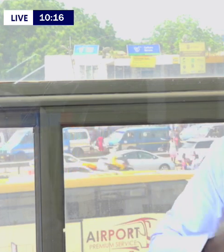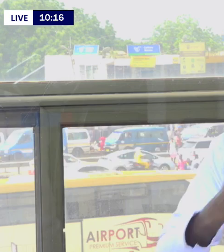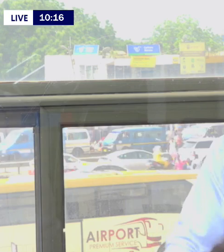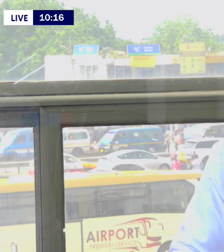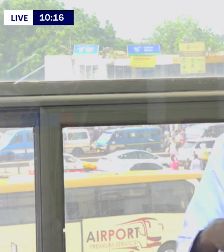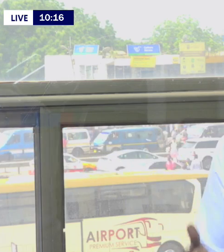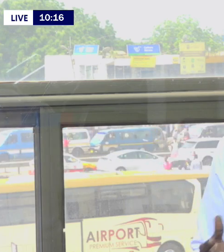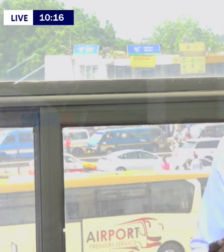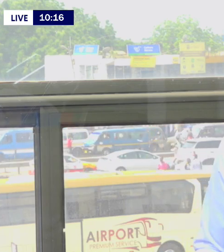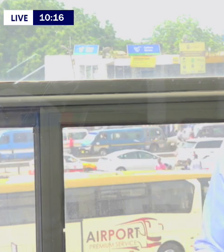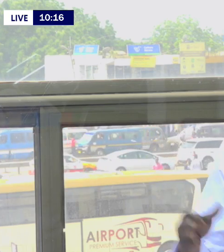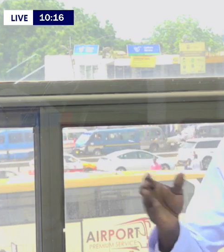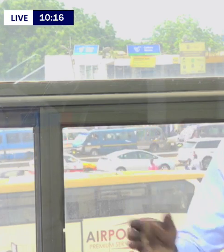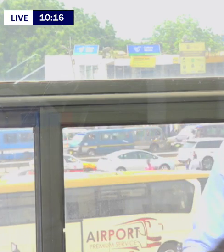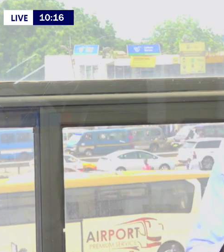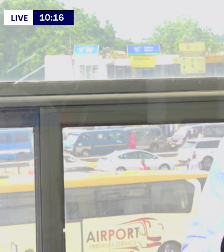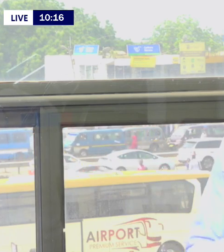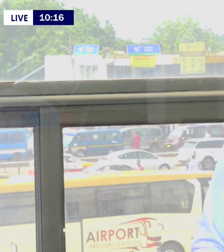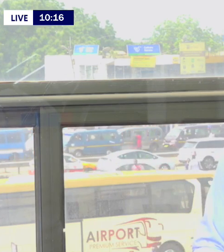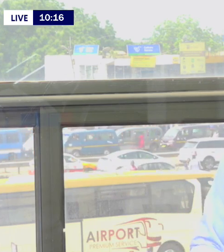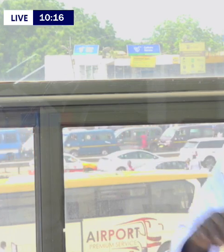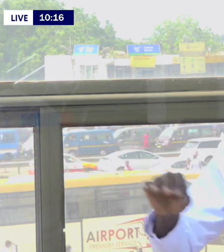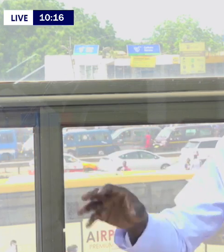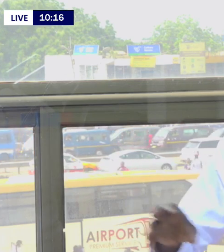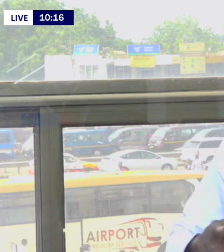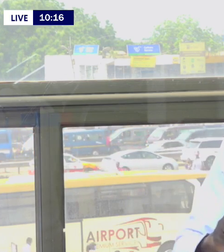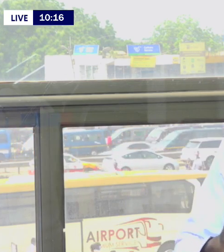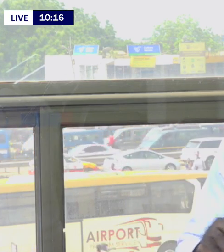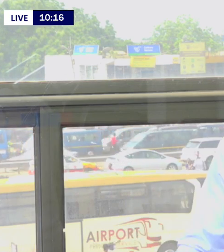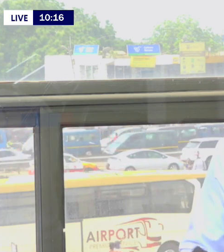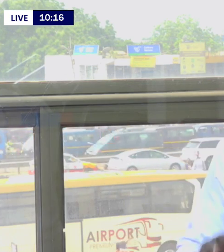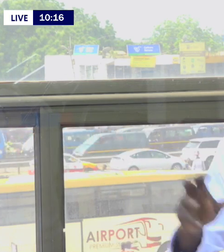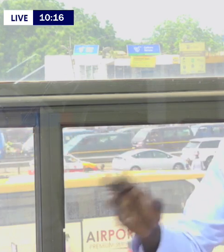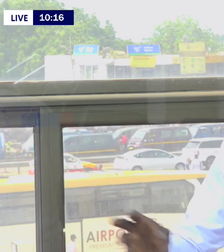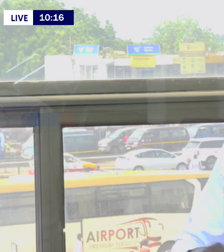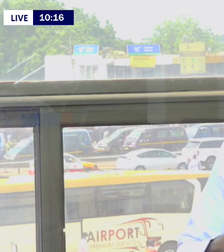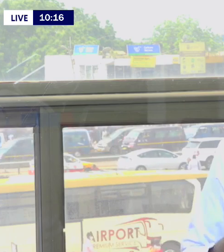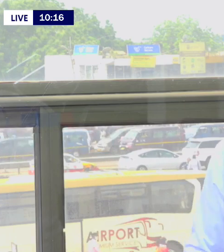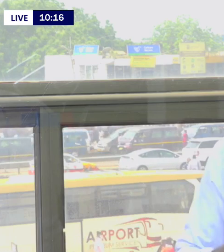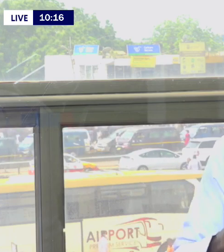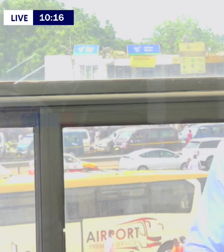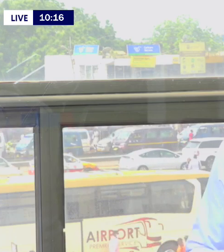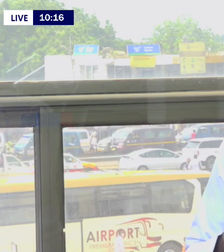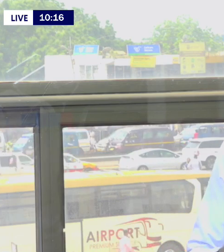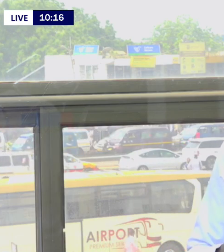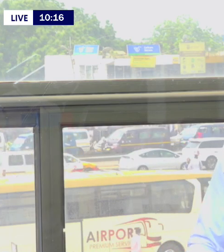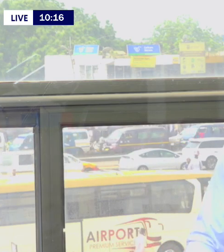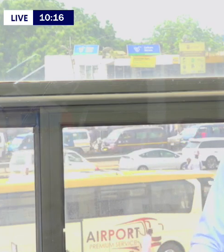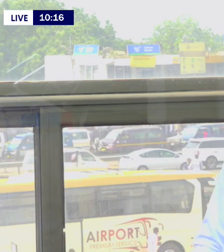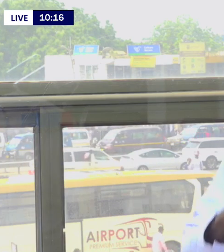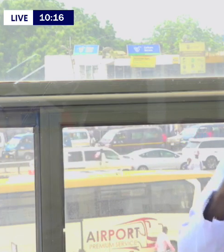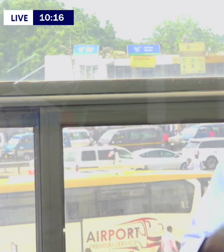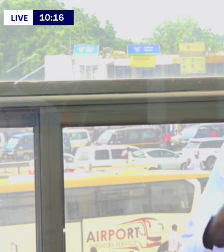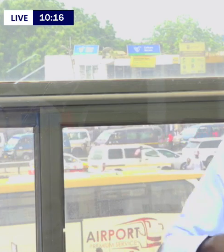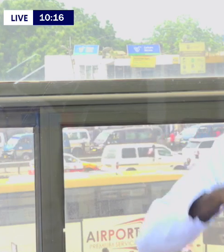refurbish equipment. Refurbishment, nini chere say, I'm for a bia phone way. Niyama bi wa hon, a bia run Android. Android now running a